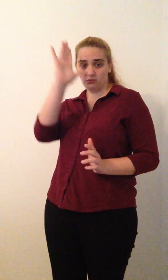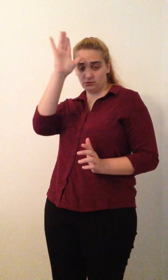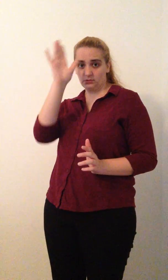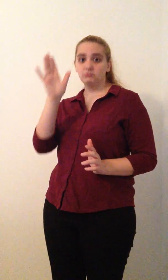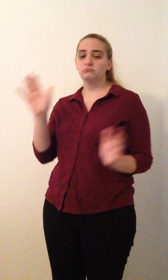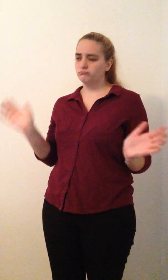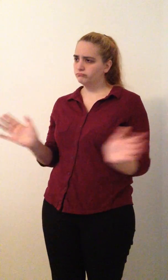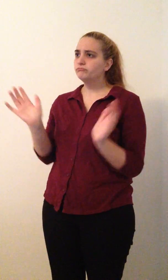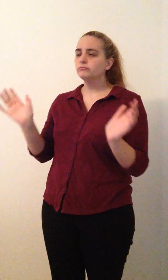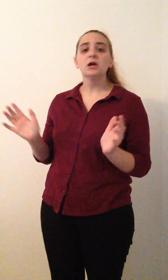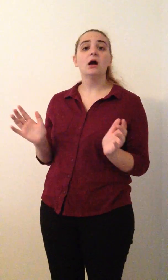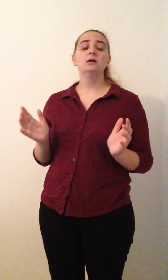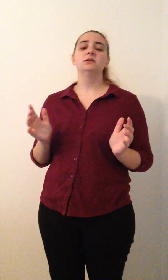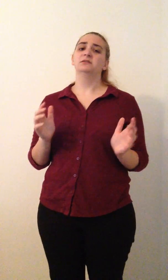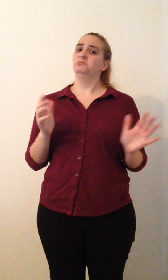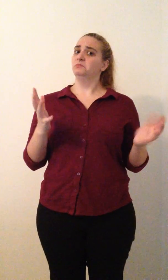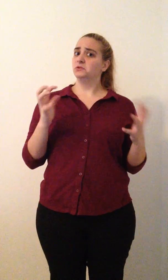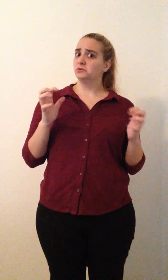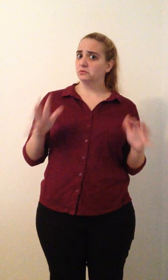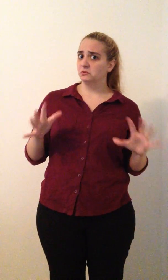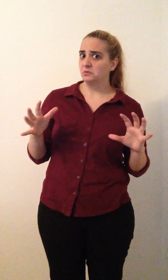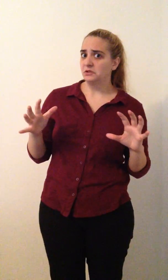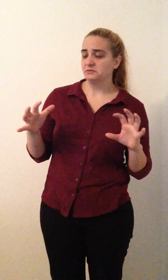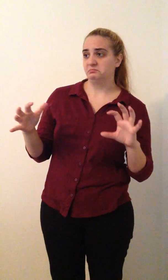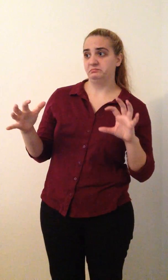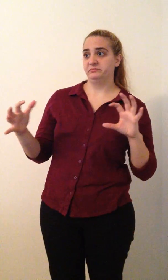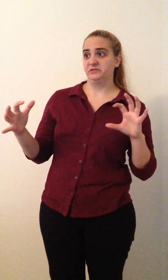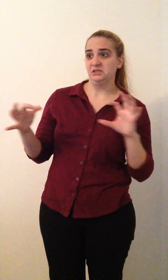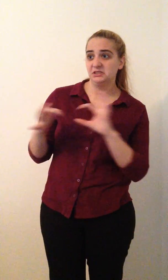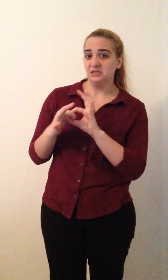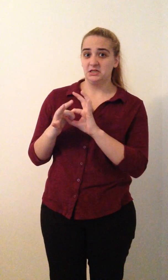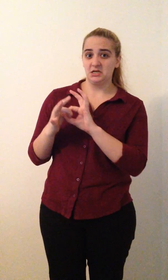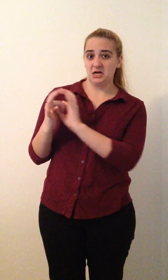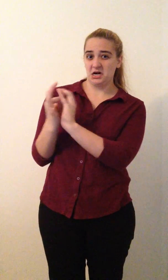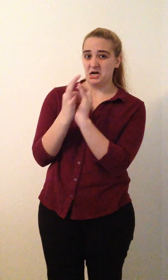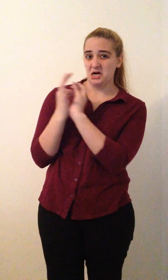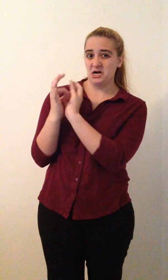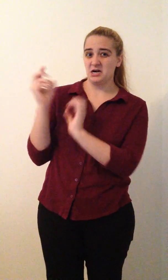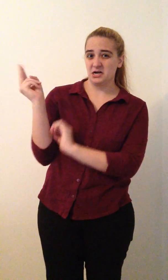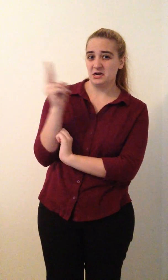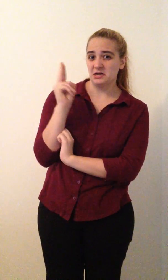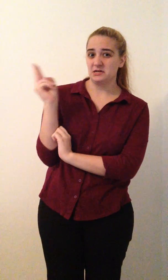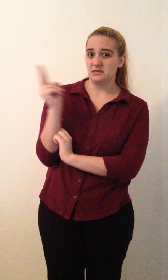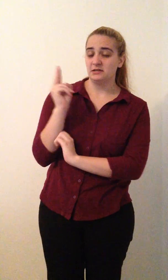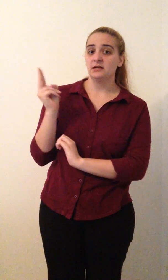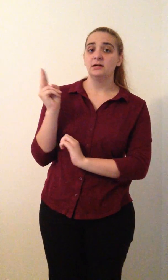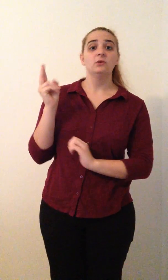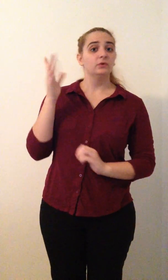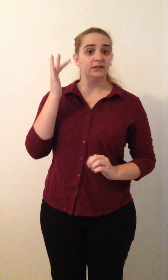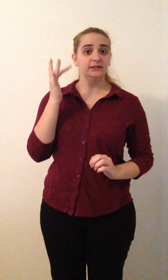close because on some level, it's like, well, we don't want to feel like they need us too much, because then